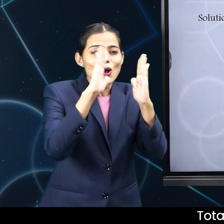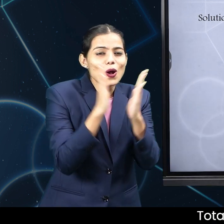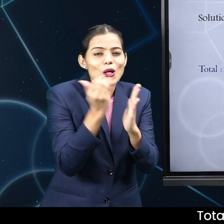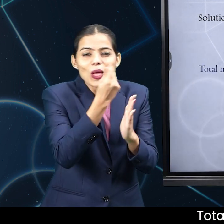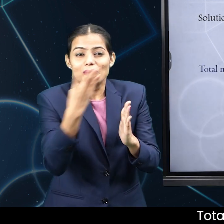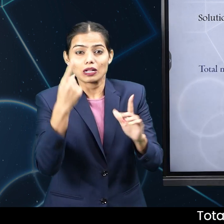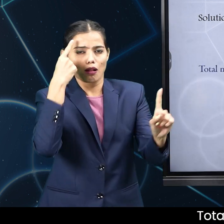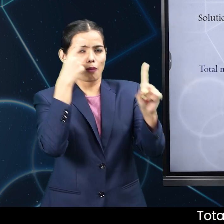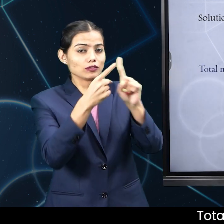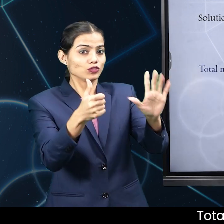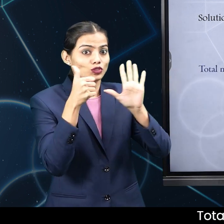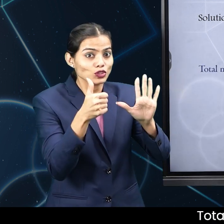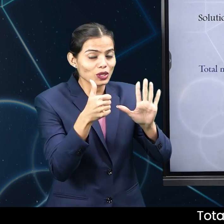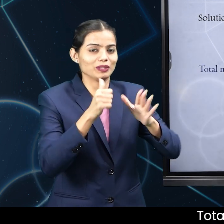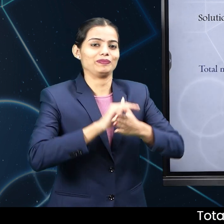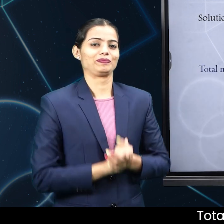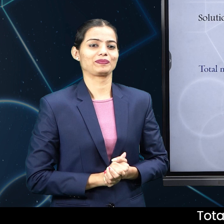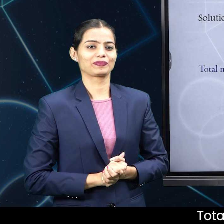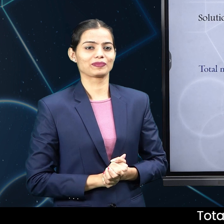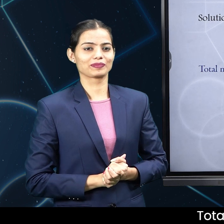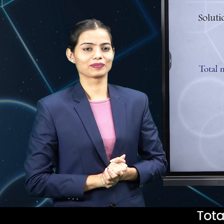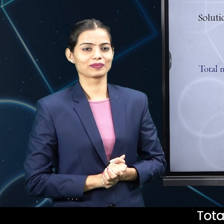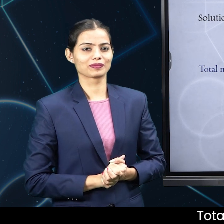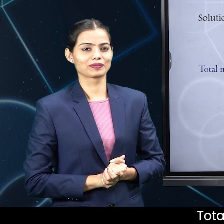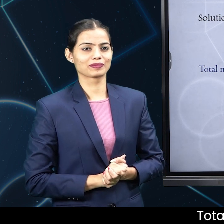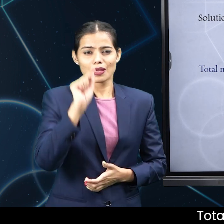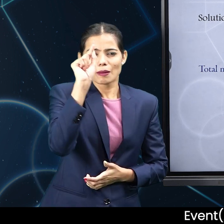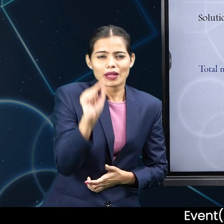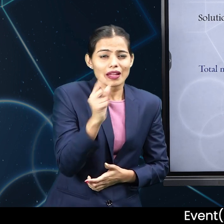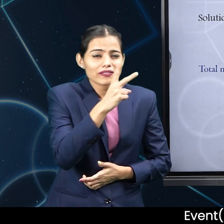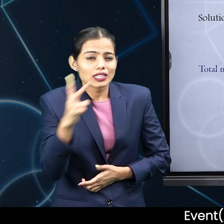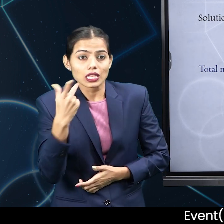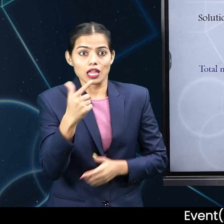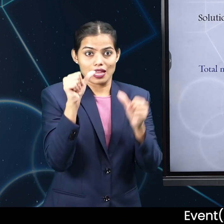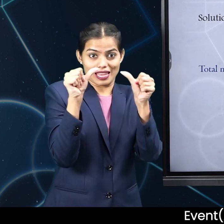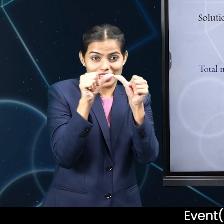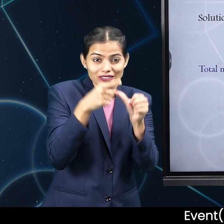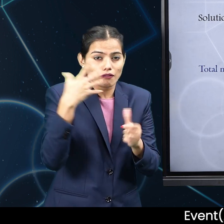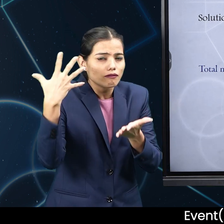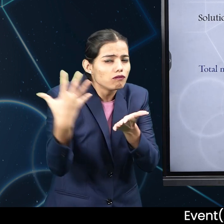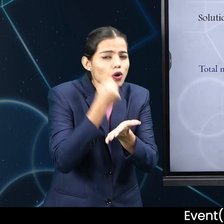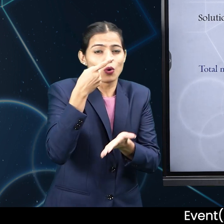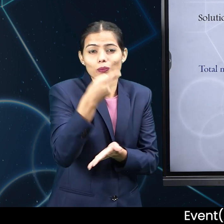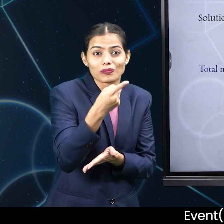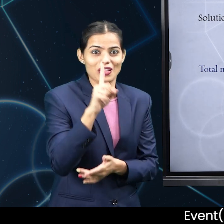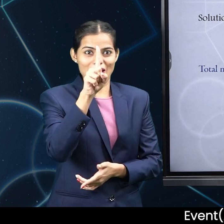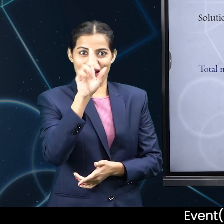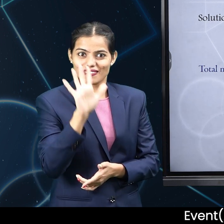Total number of outcomes is equal to 6. Event of A is equal to getting an odd